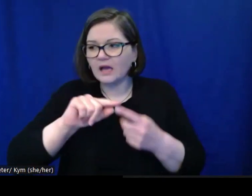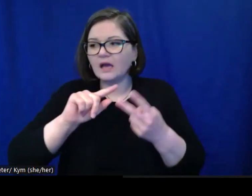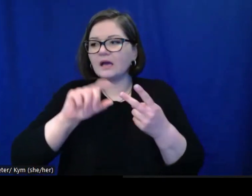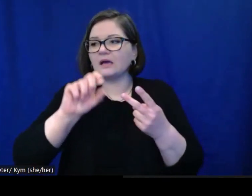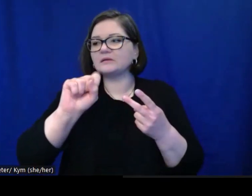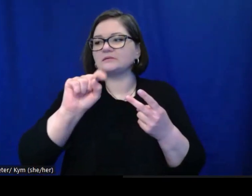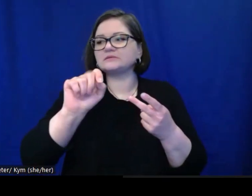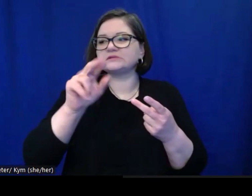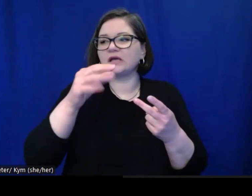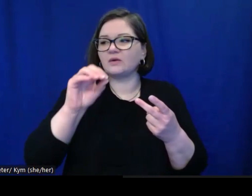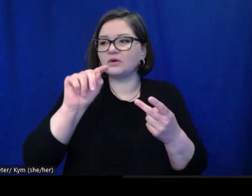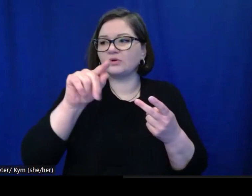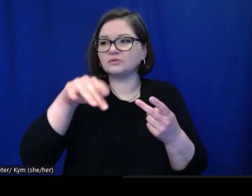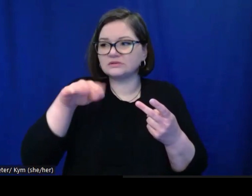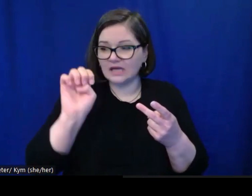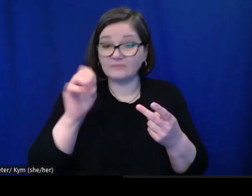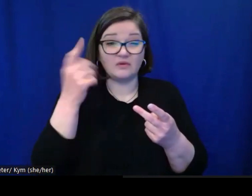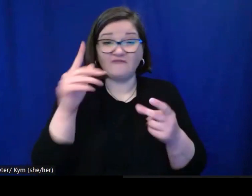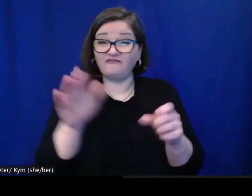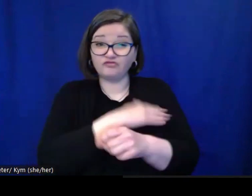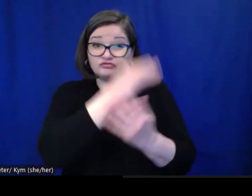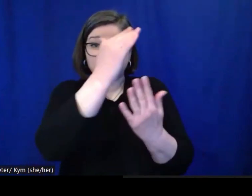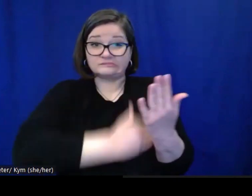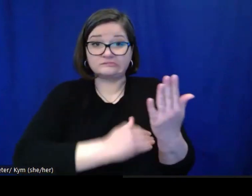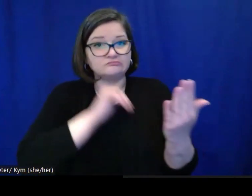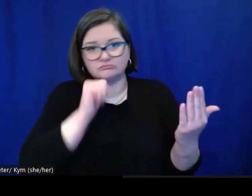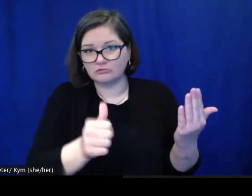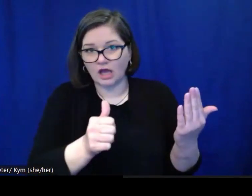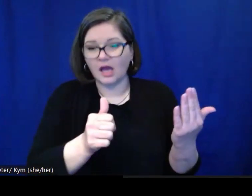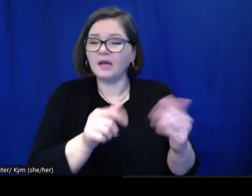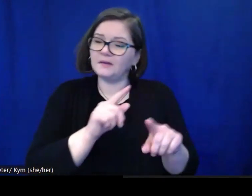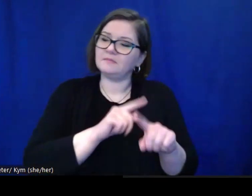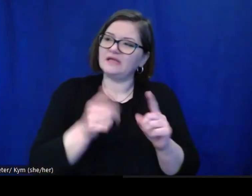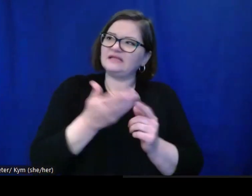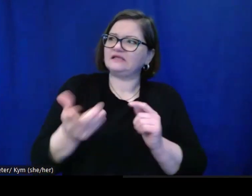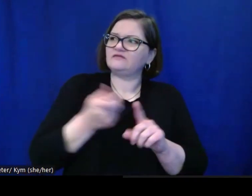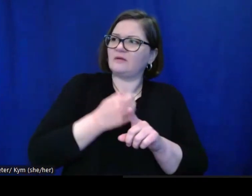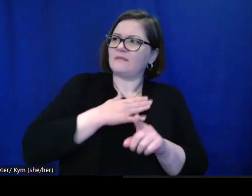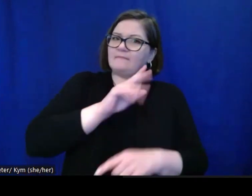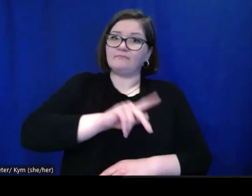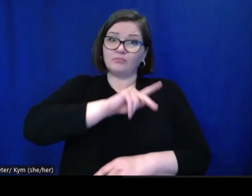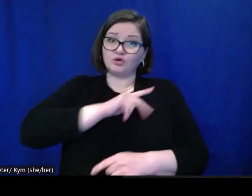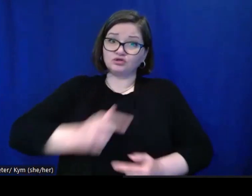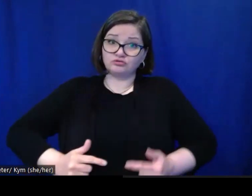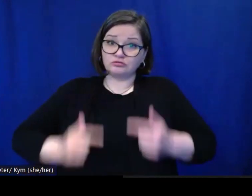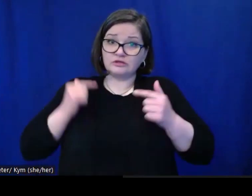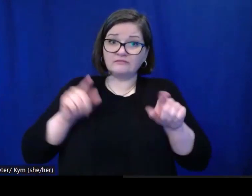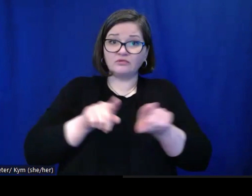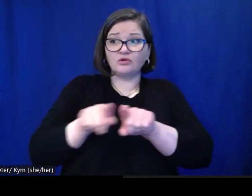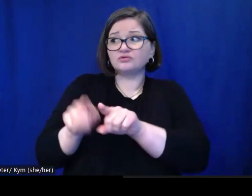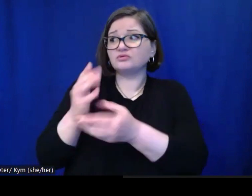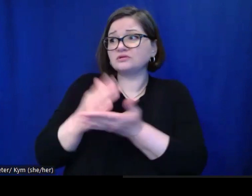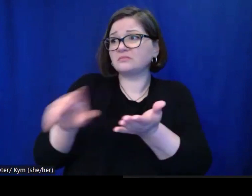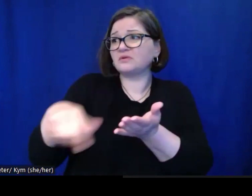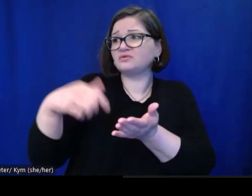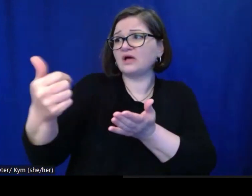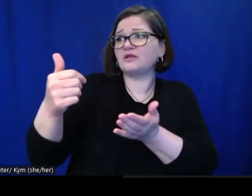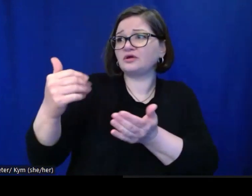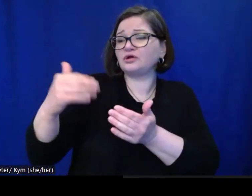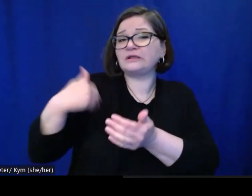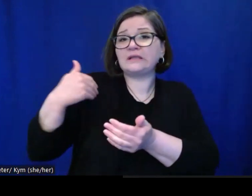things that have shown up in my own personal life, and also in the lives of some of the young adults that I